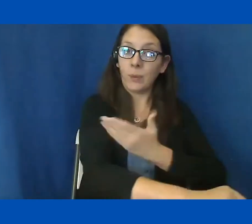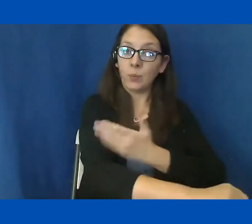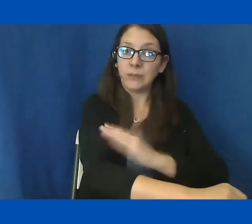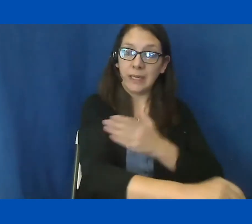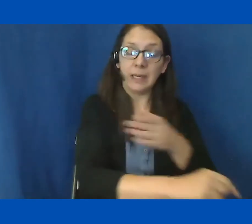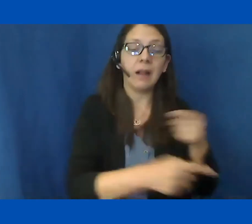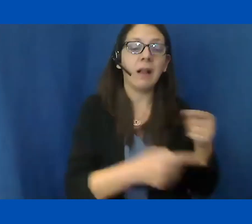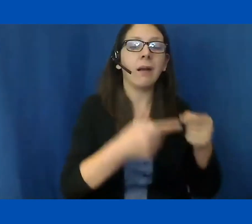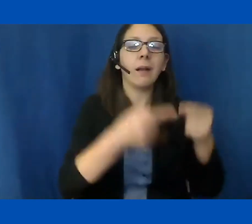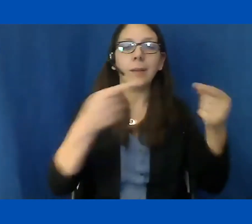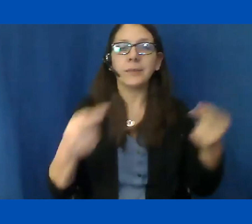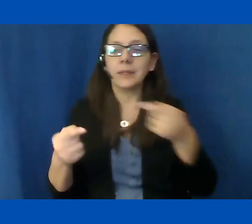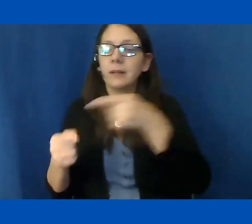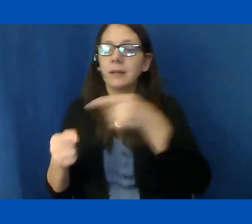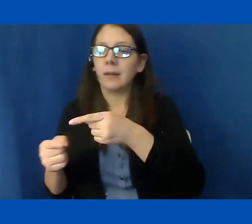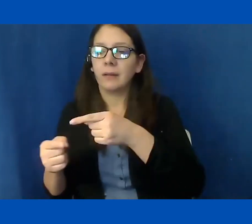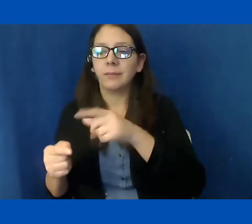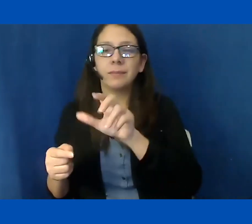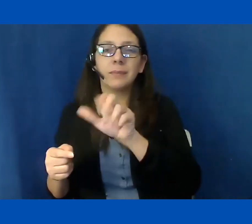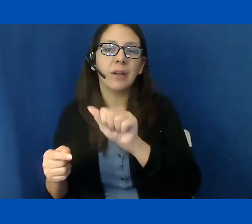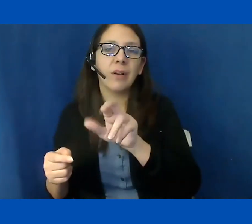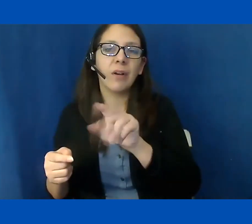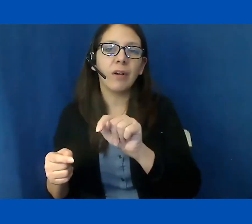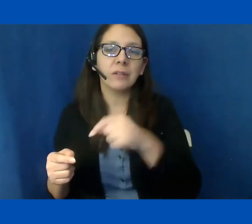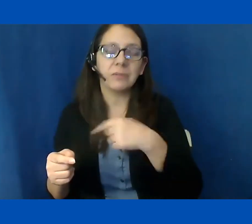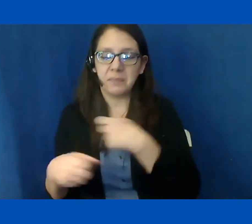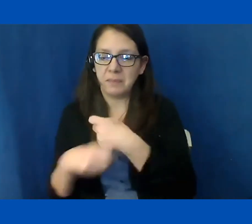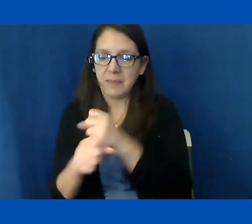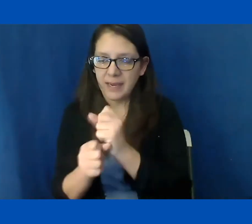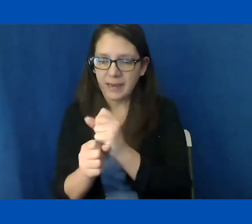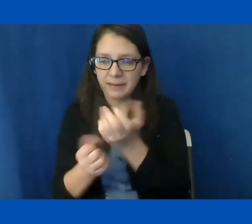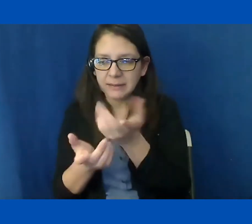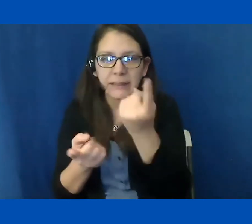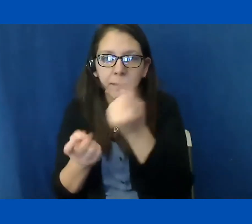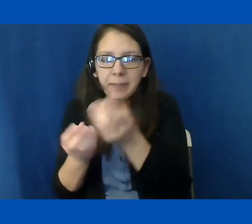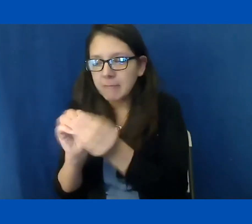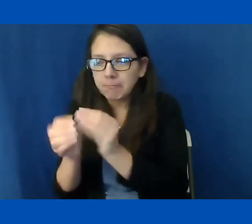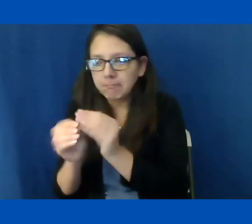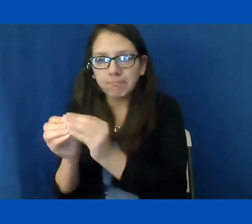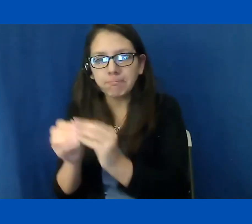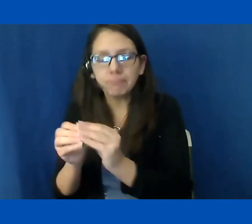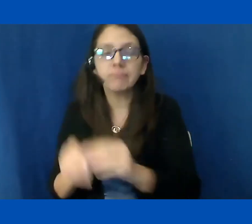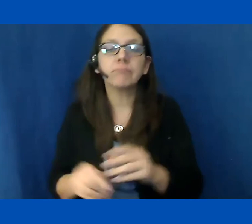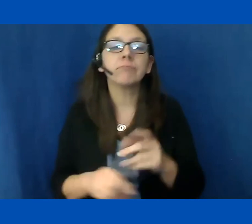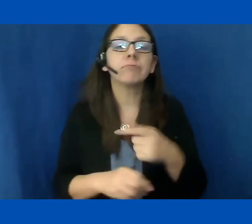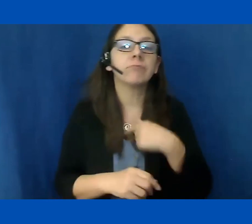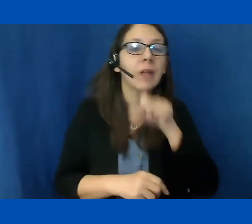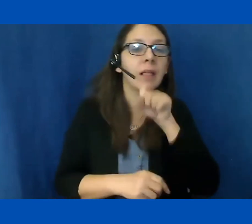or making something with my hands, or I love goal ball, and I